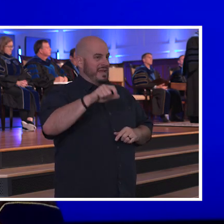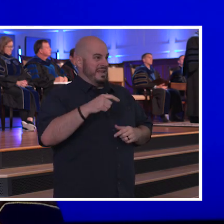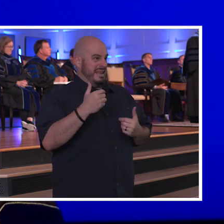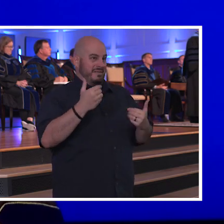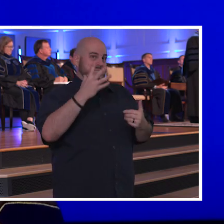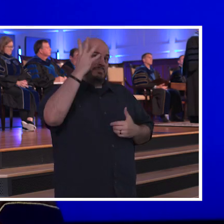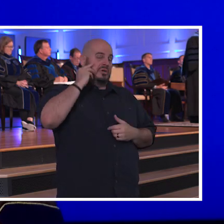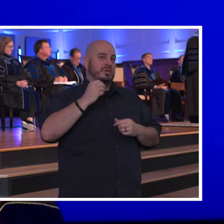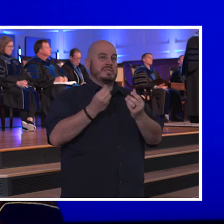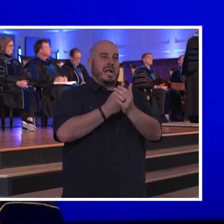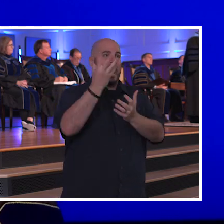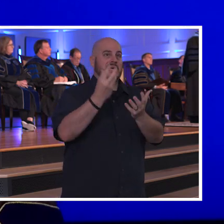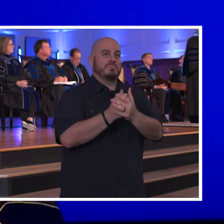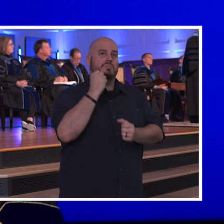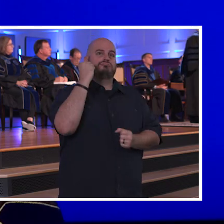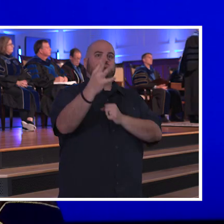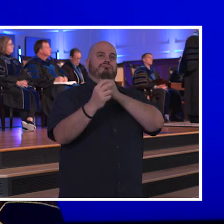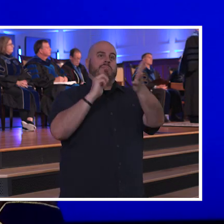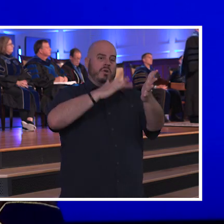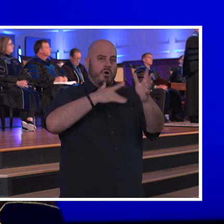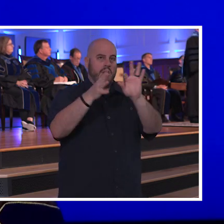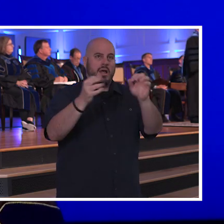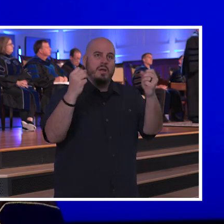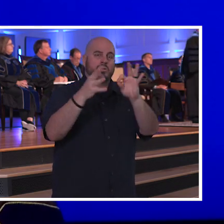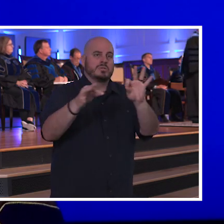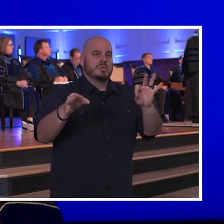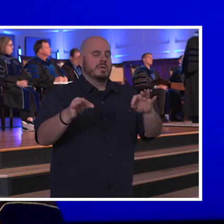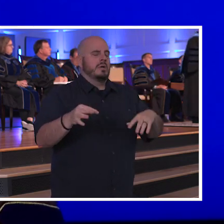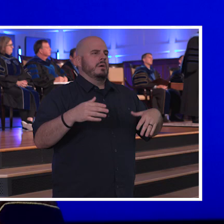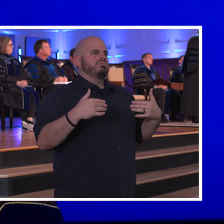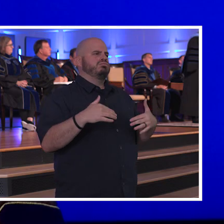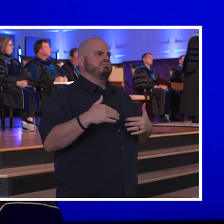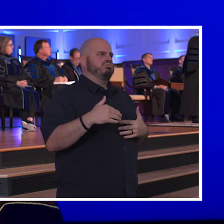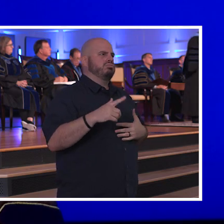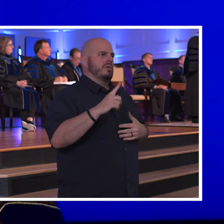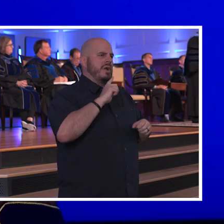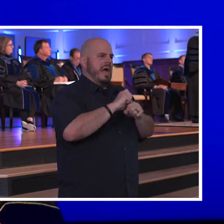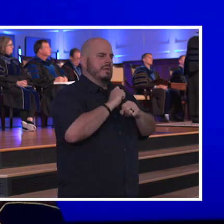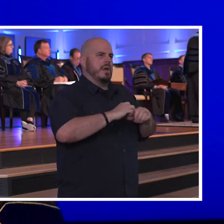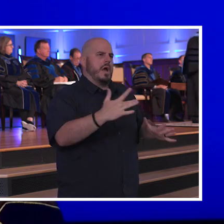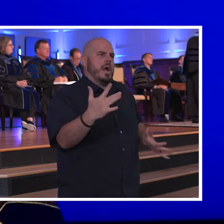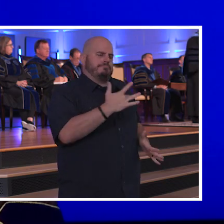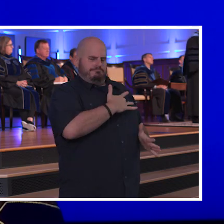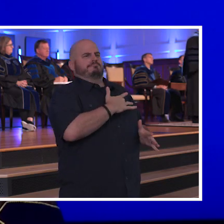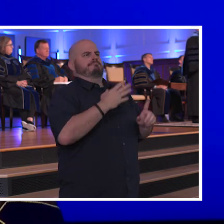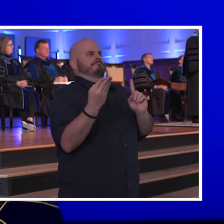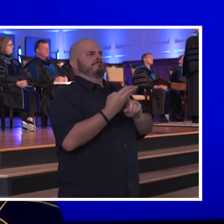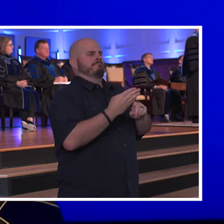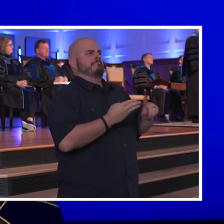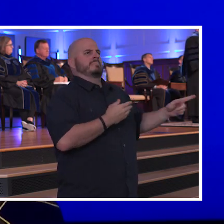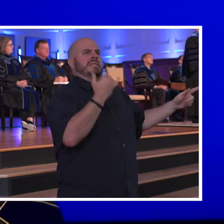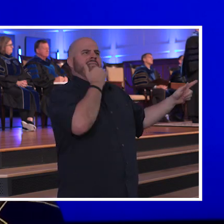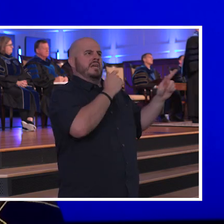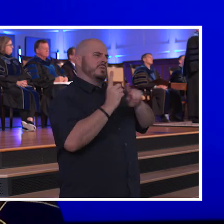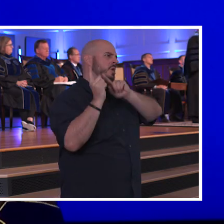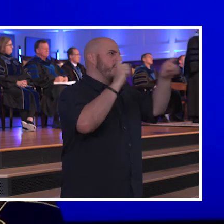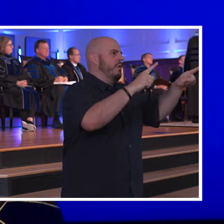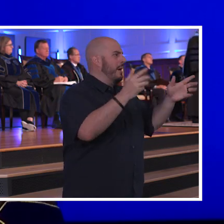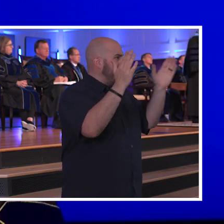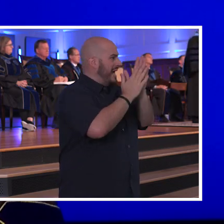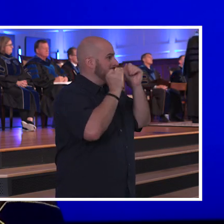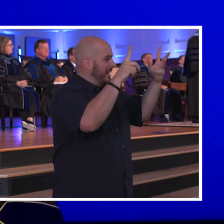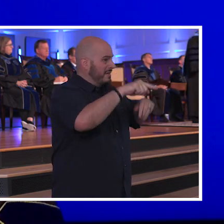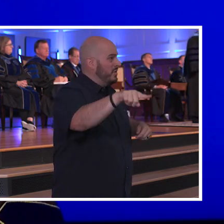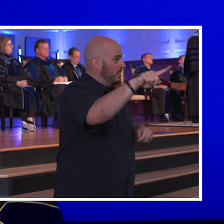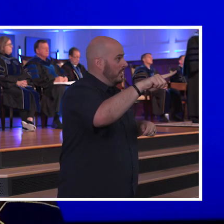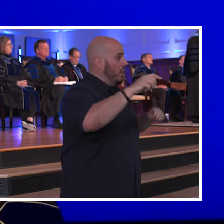to believe that not only did that reality compel Yvette Aarons to go, I would ask many of you today, could this be